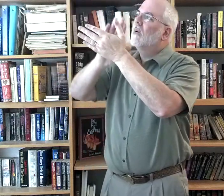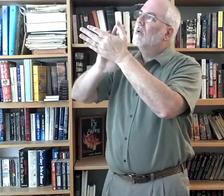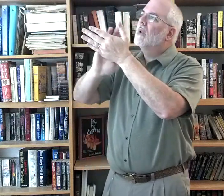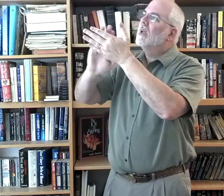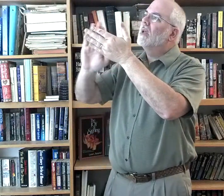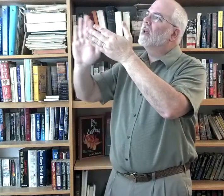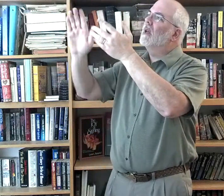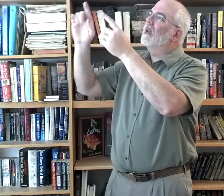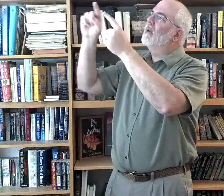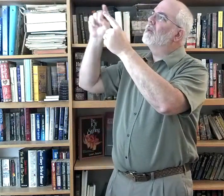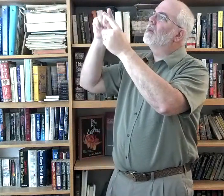wholly to